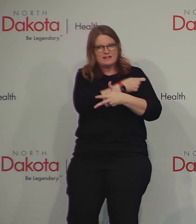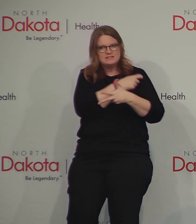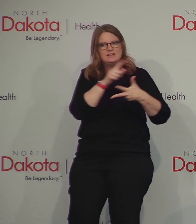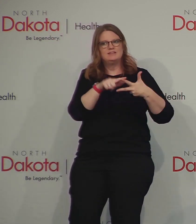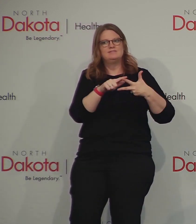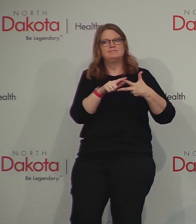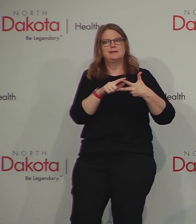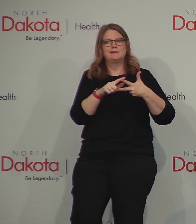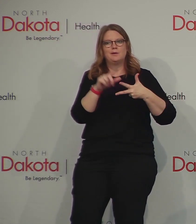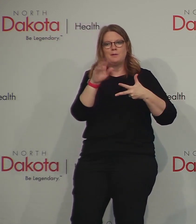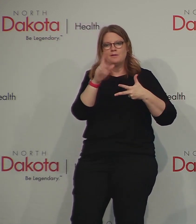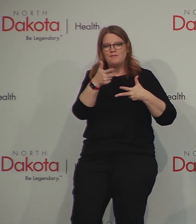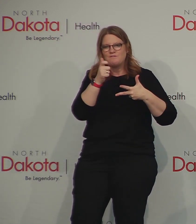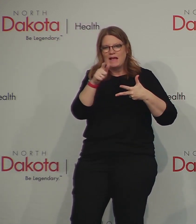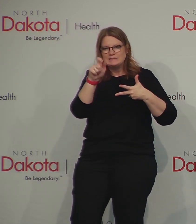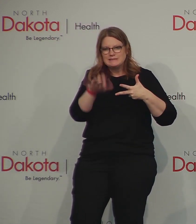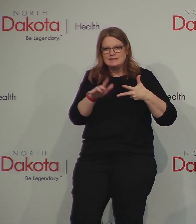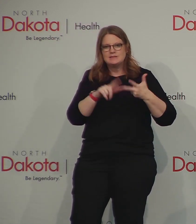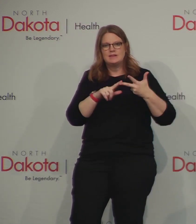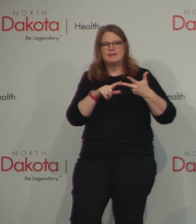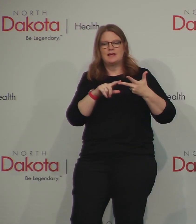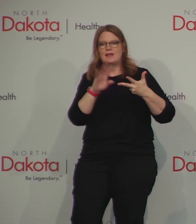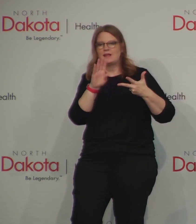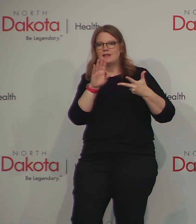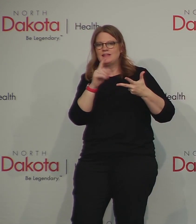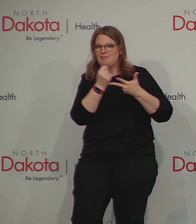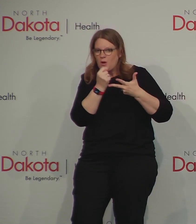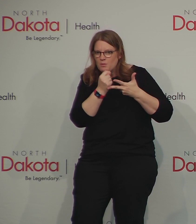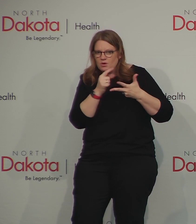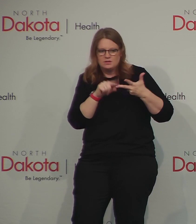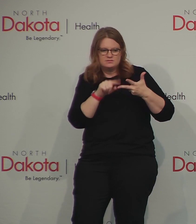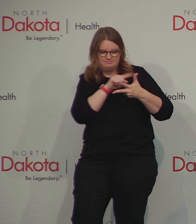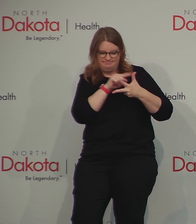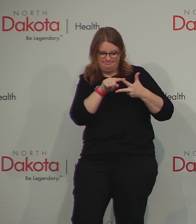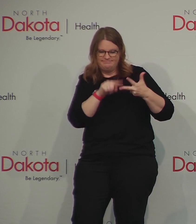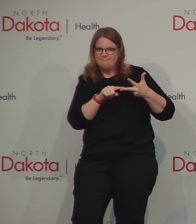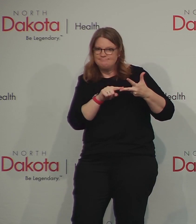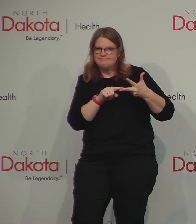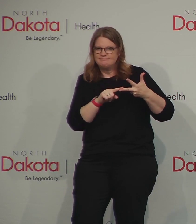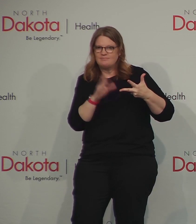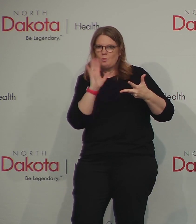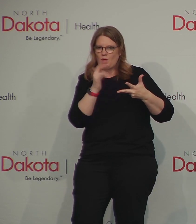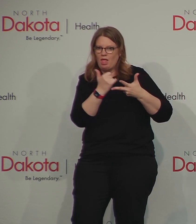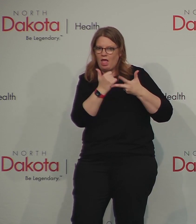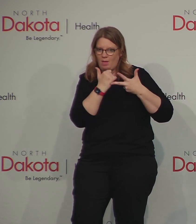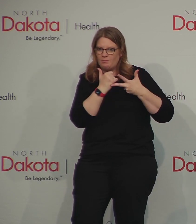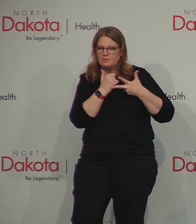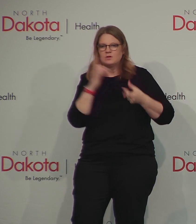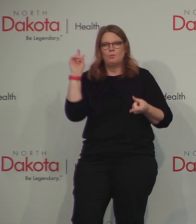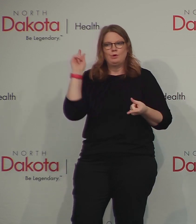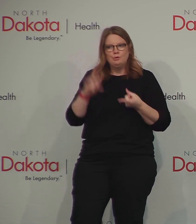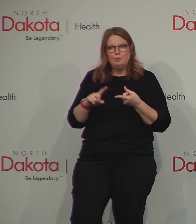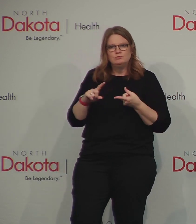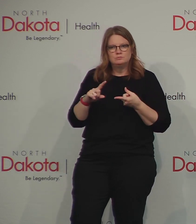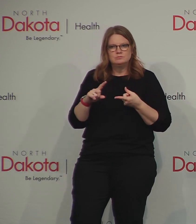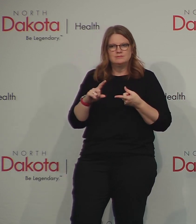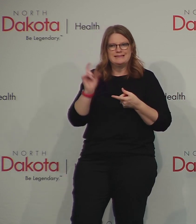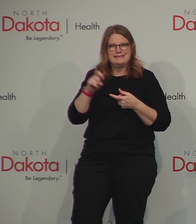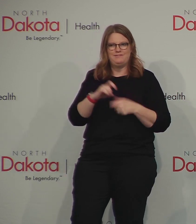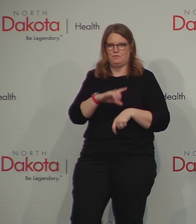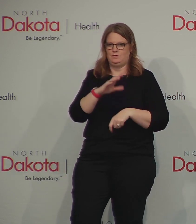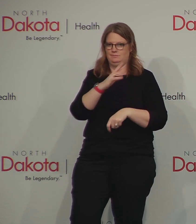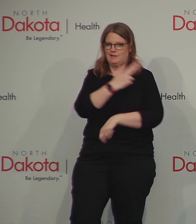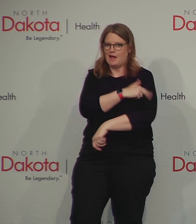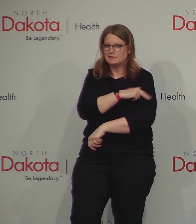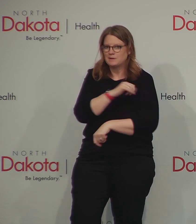matter, because all three of those will play into helping us reduce the need for hospital capacity. So this is a